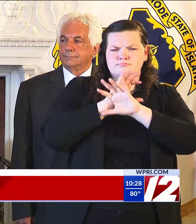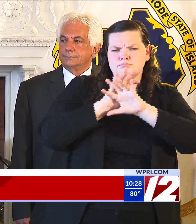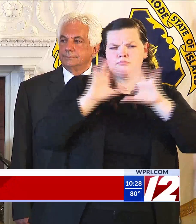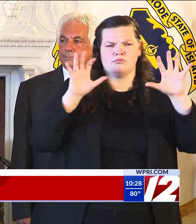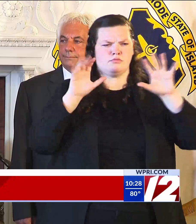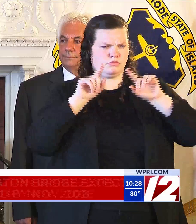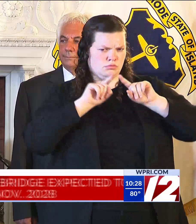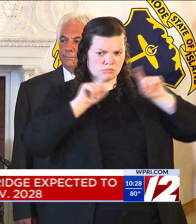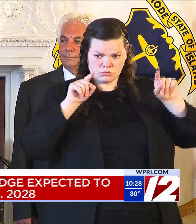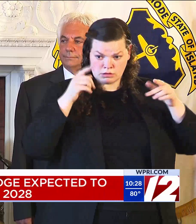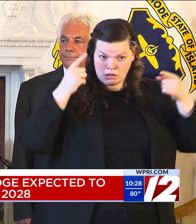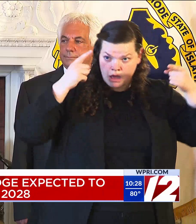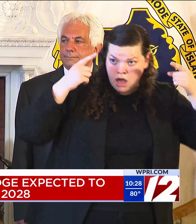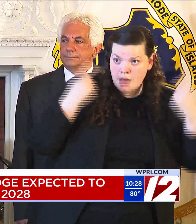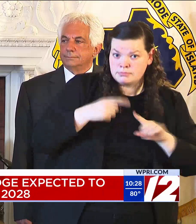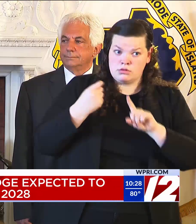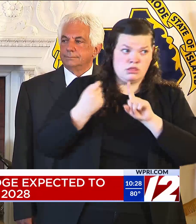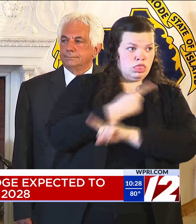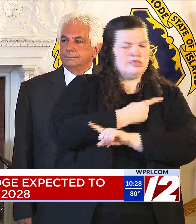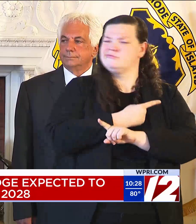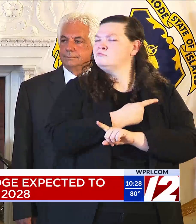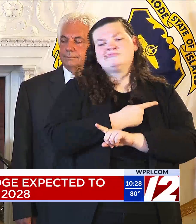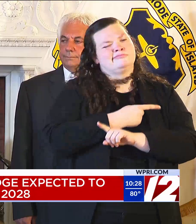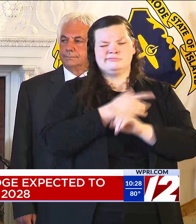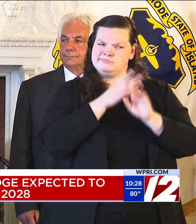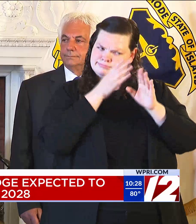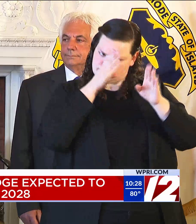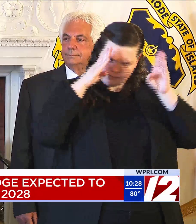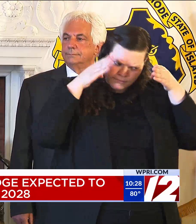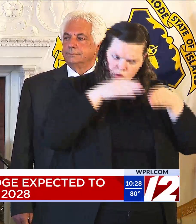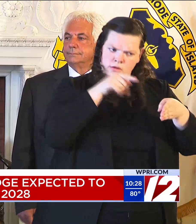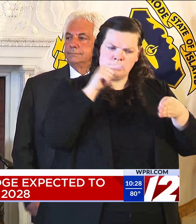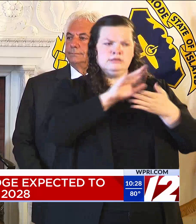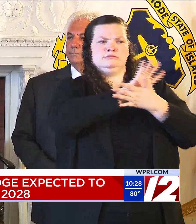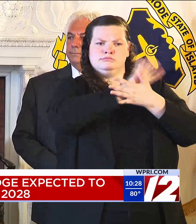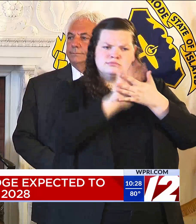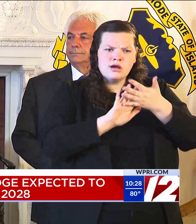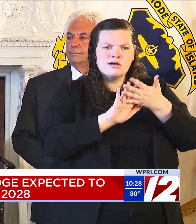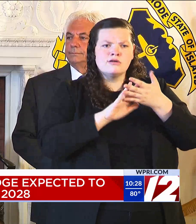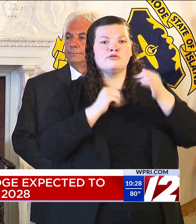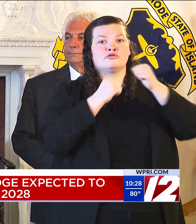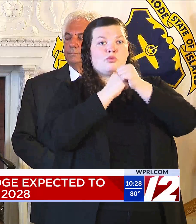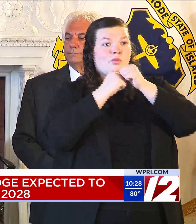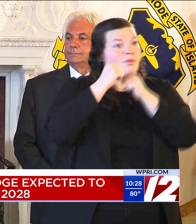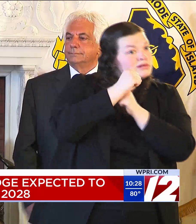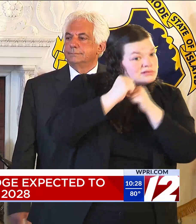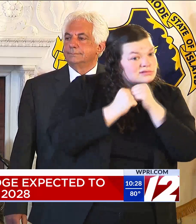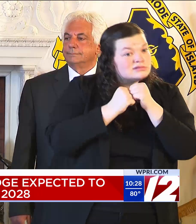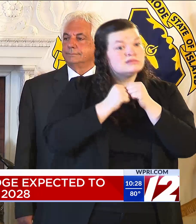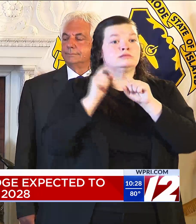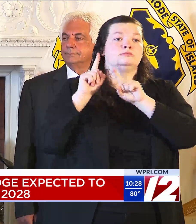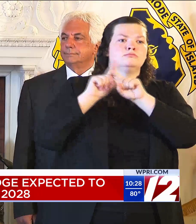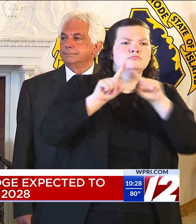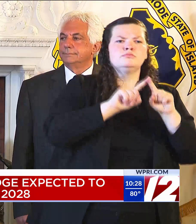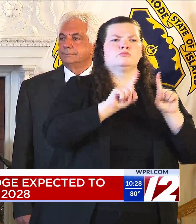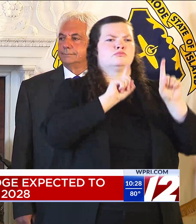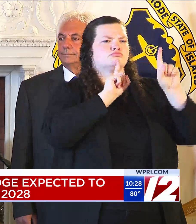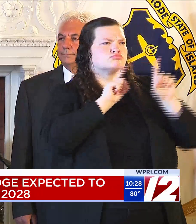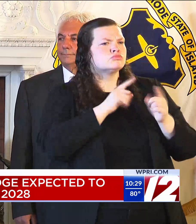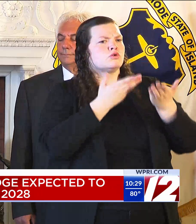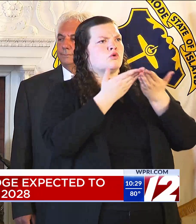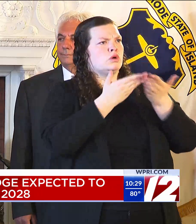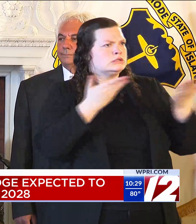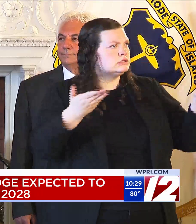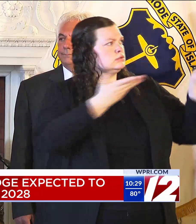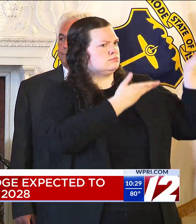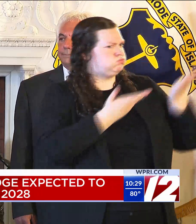design and build the new structure, we'll be able to procure materials quickly and get to work right away. In addition,